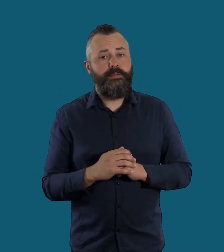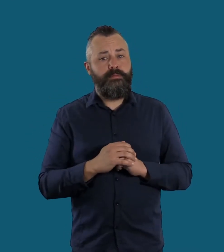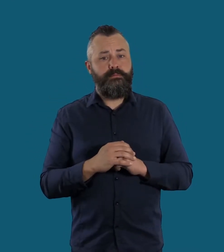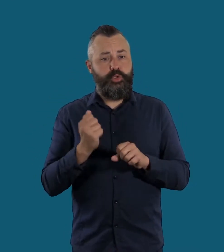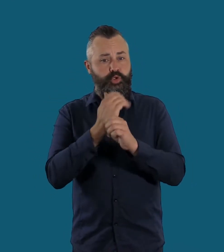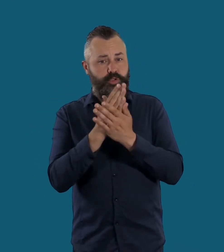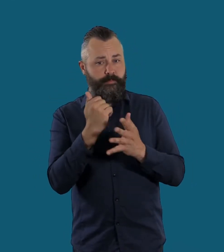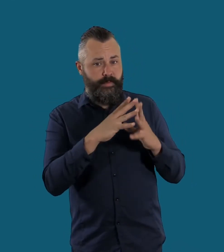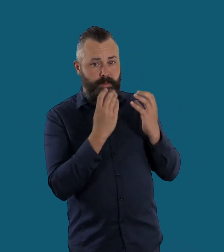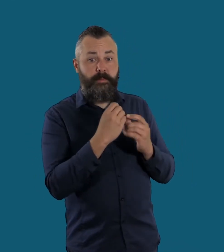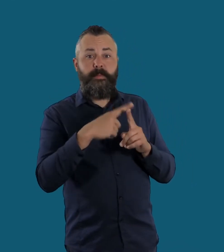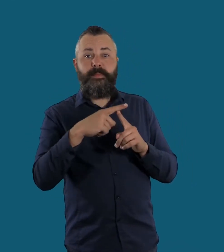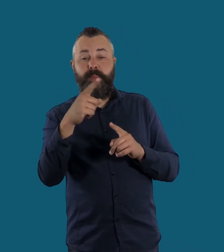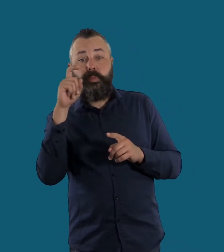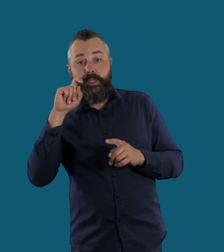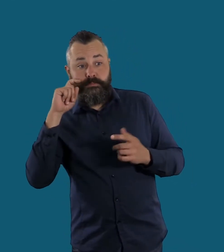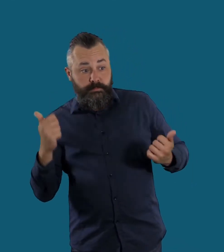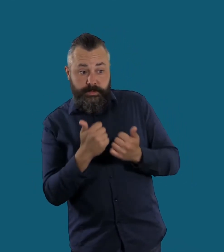around your home. For example, enough water supply,